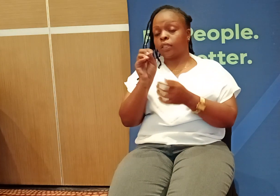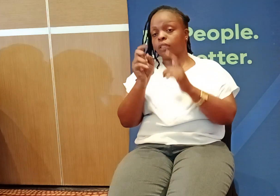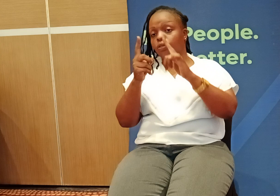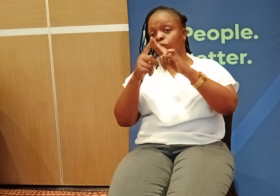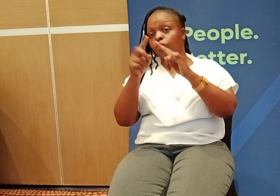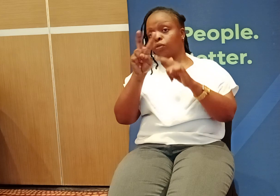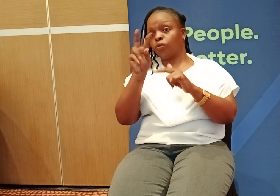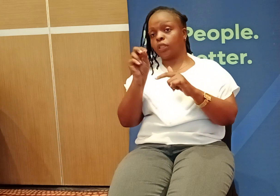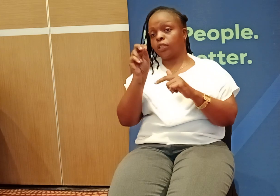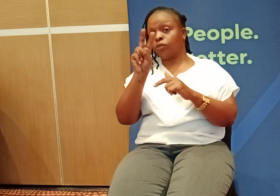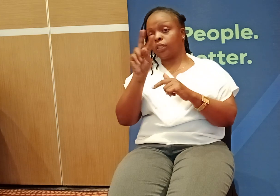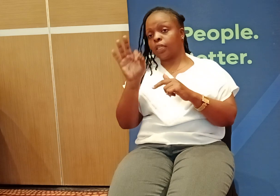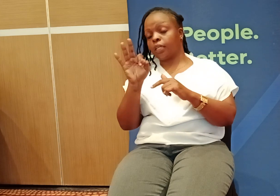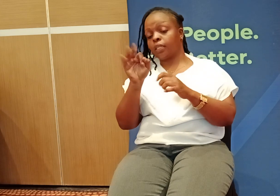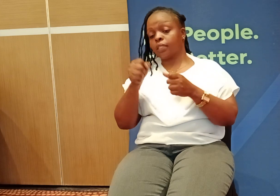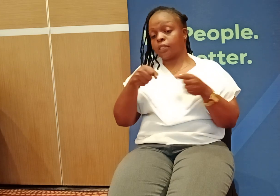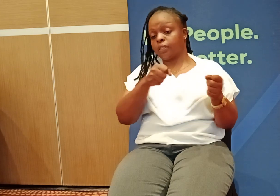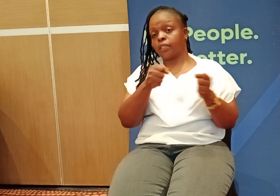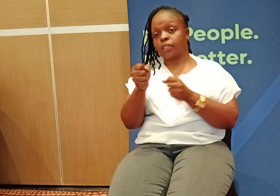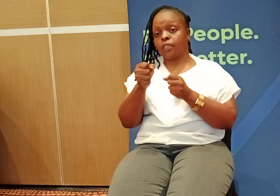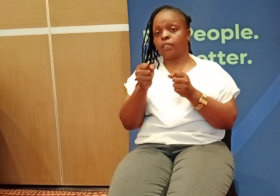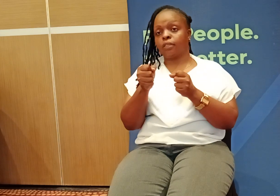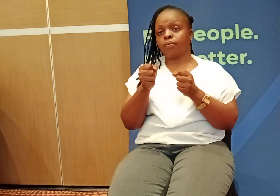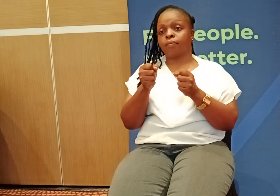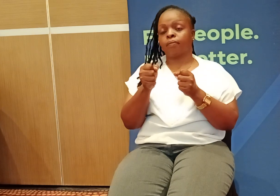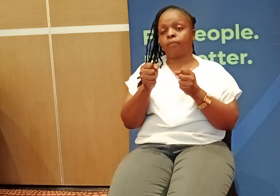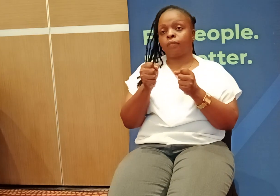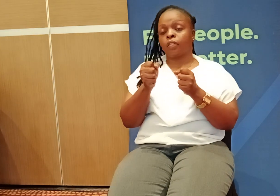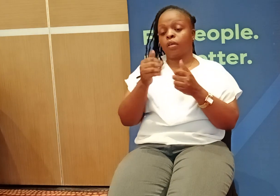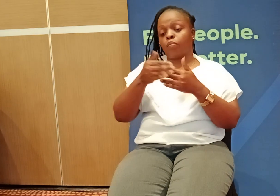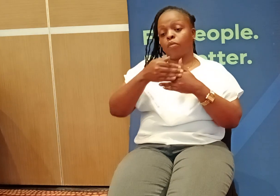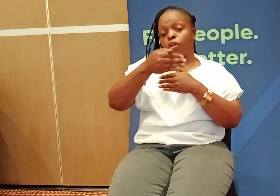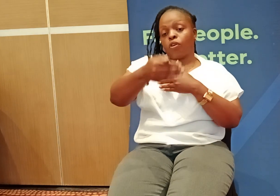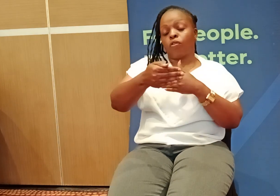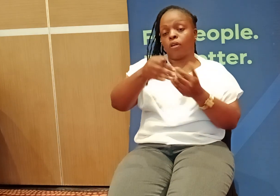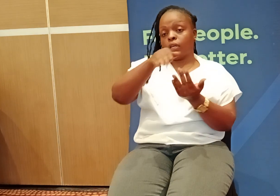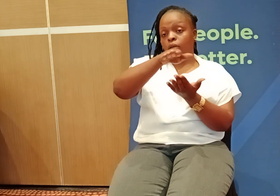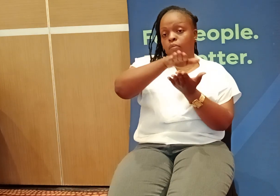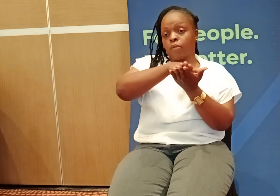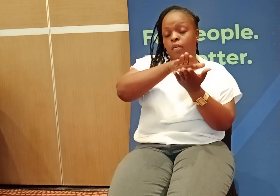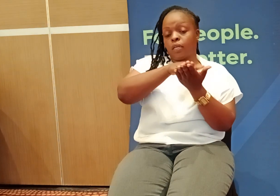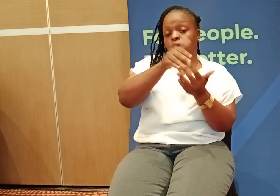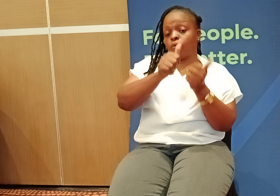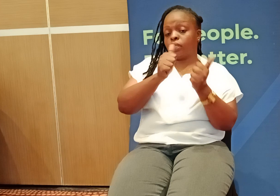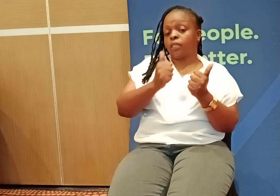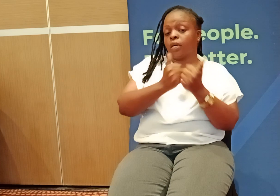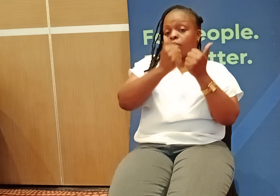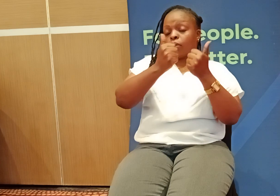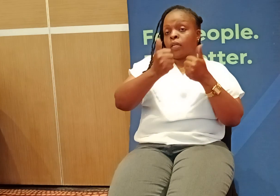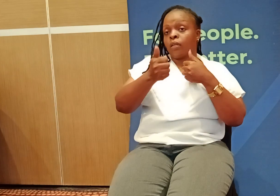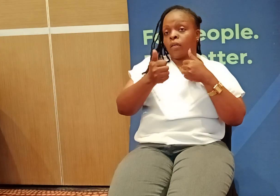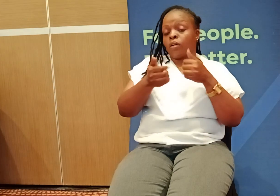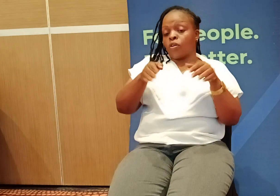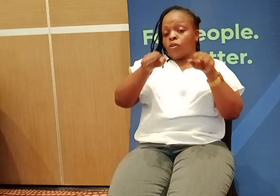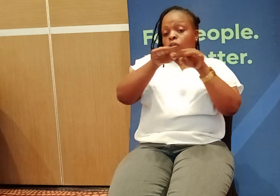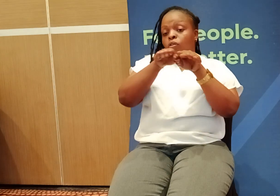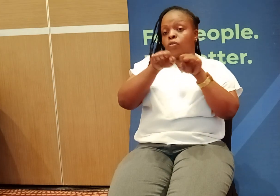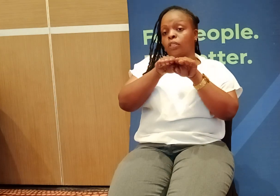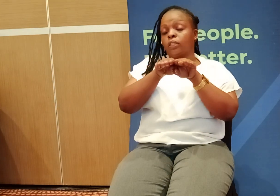a 2020-2023 strategy beyond banking that came to a close. Like I said, we now are